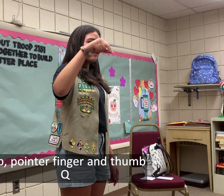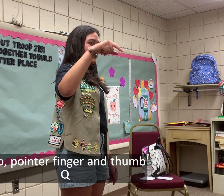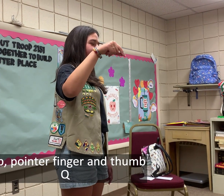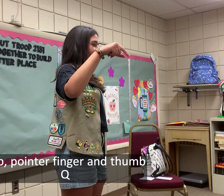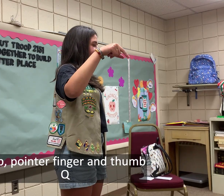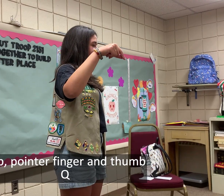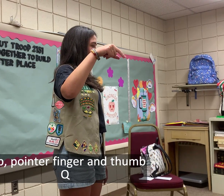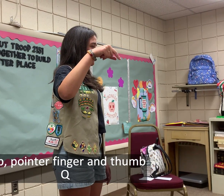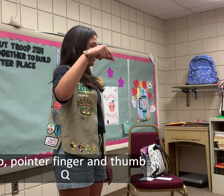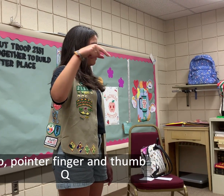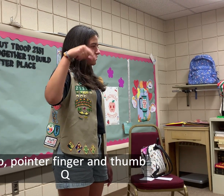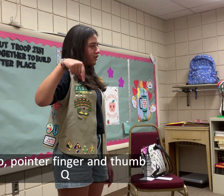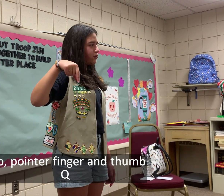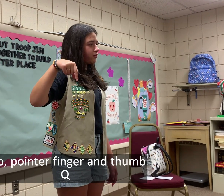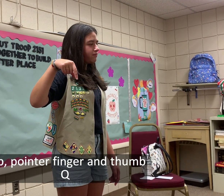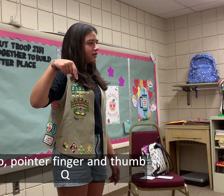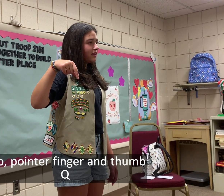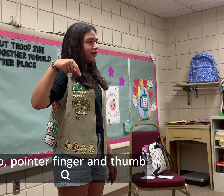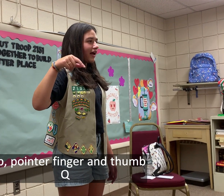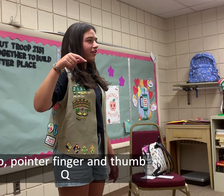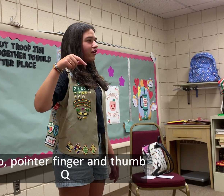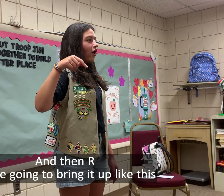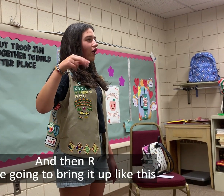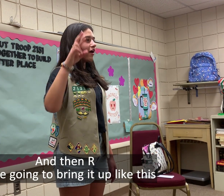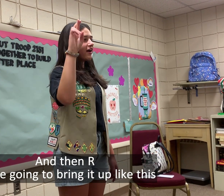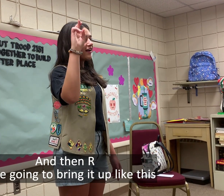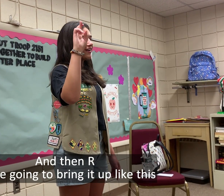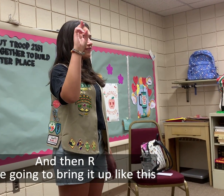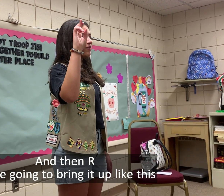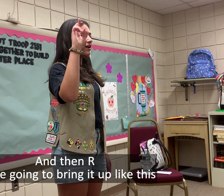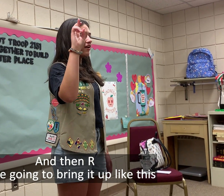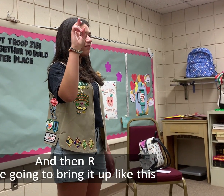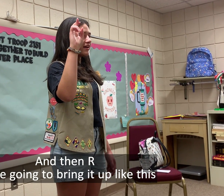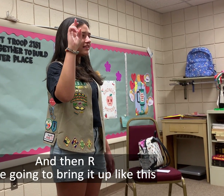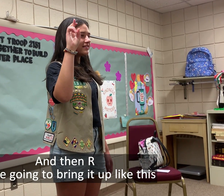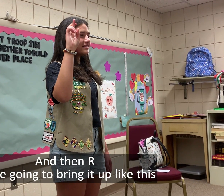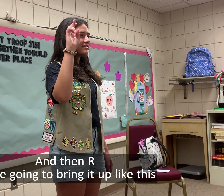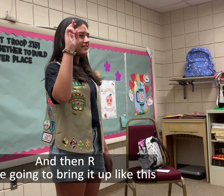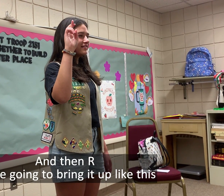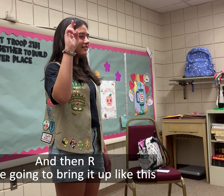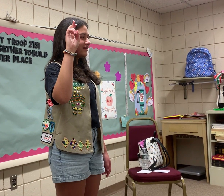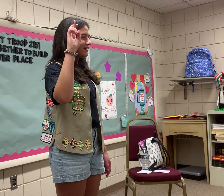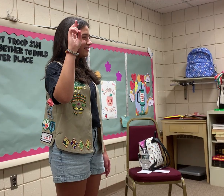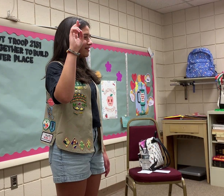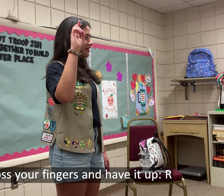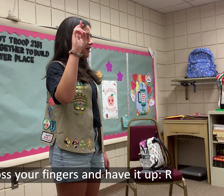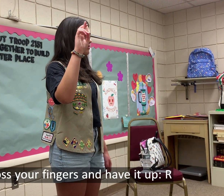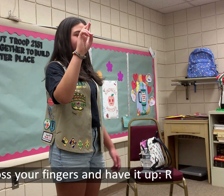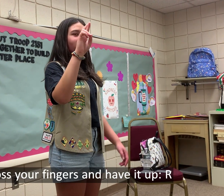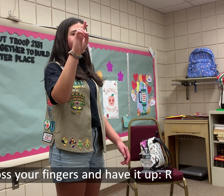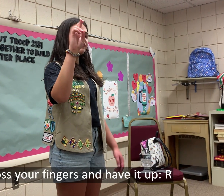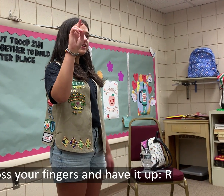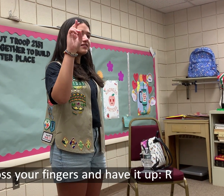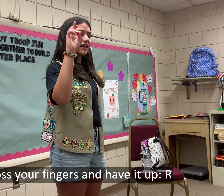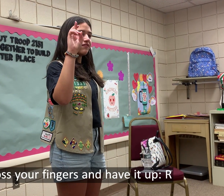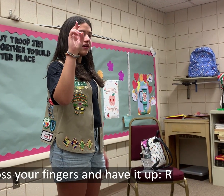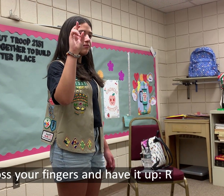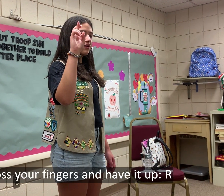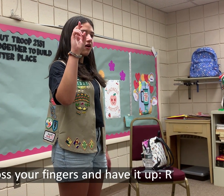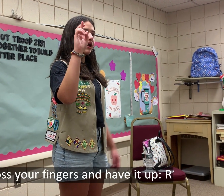Yep, pointer finger and thumb. Q. And then R, we're going to bring it up like this. Yep, cross your fingers and have it up. R. And